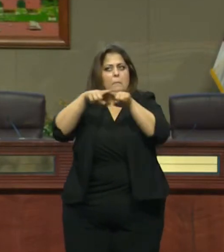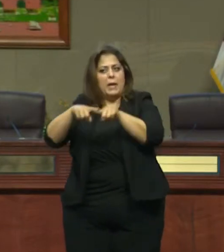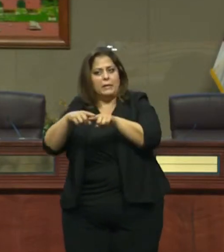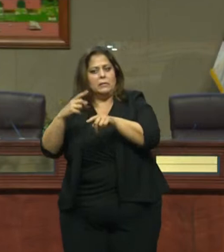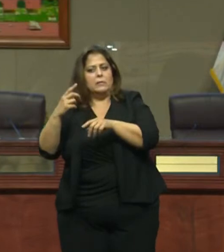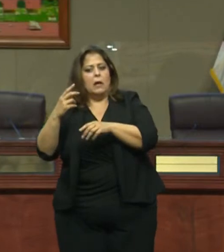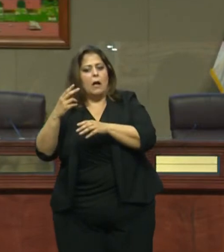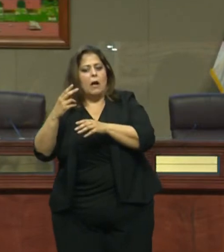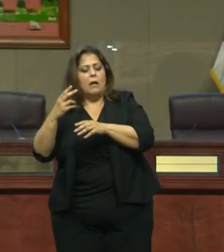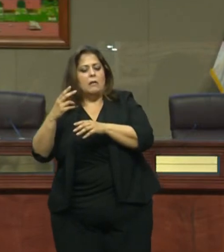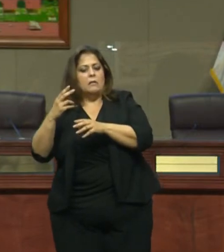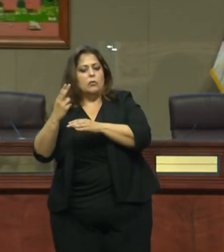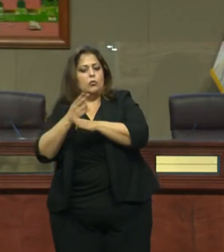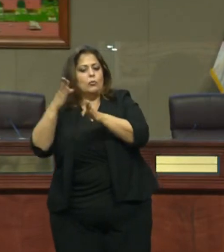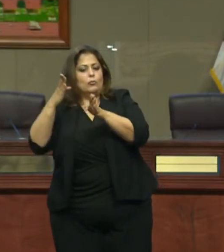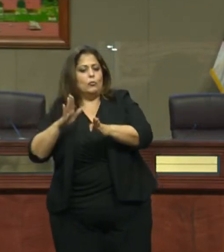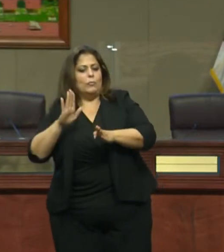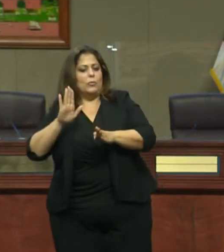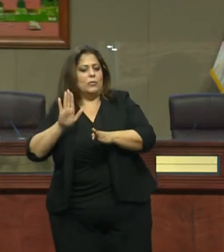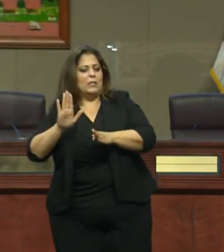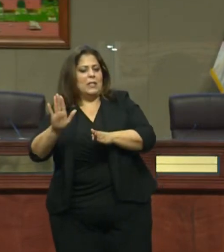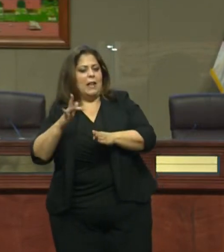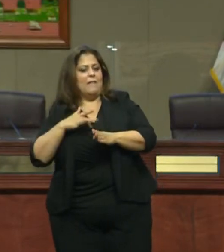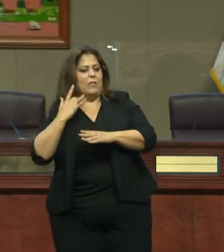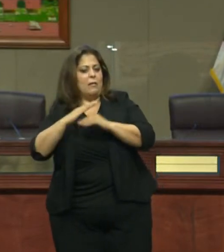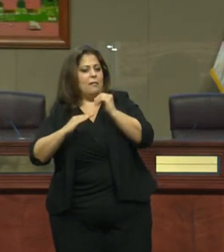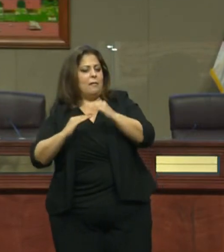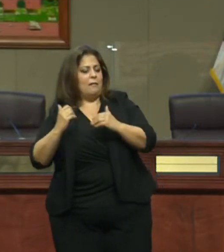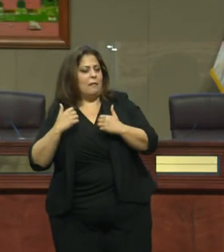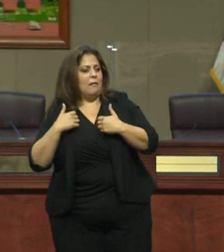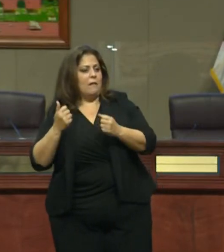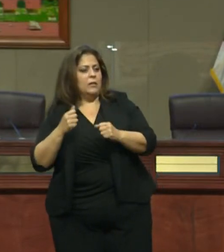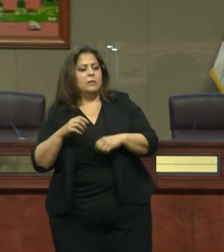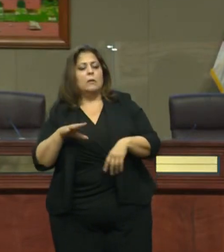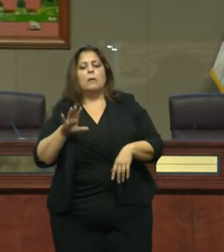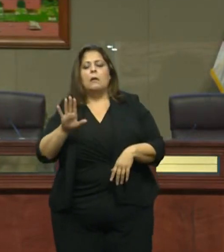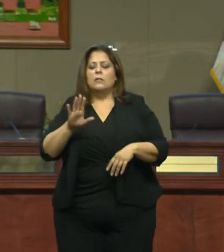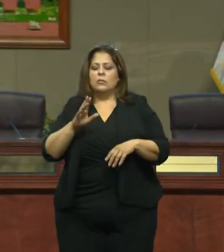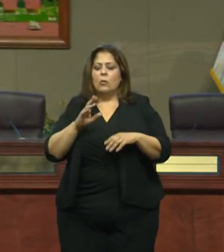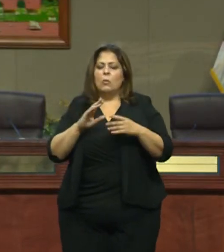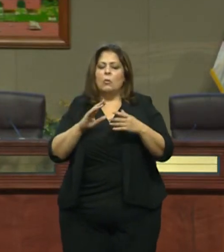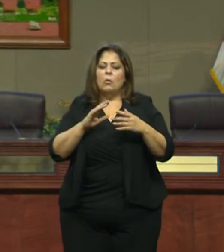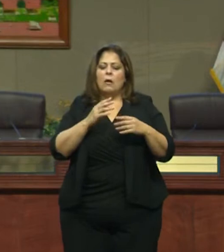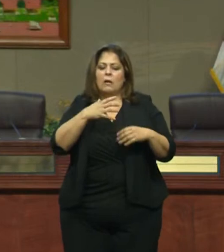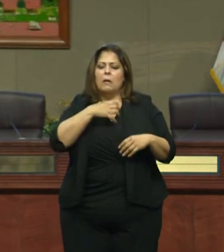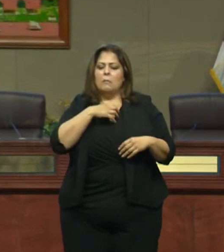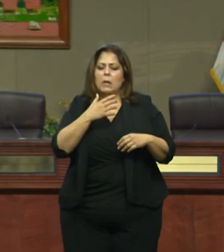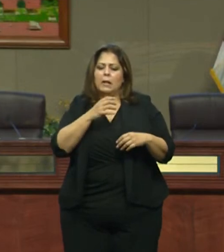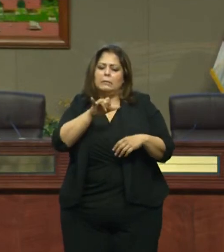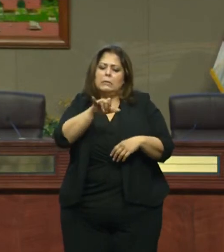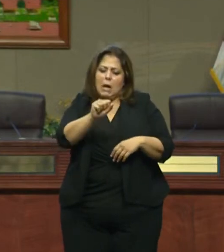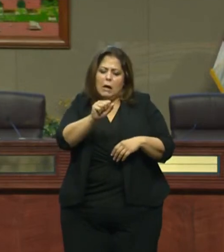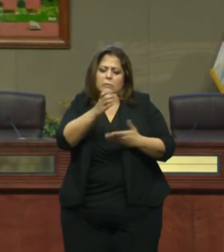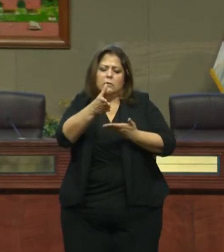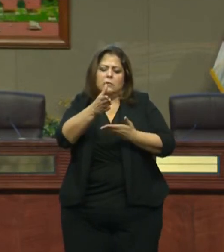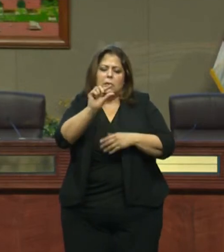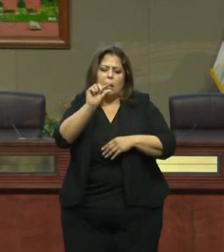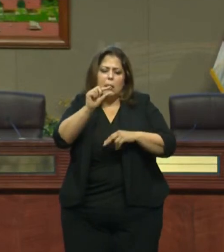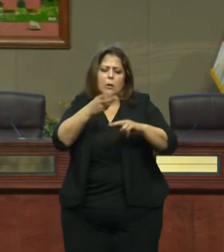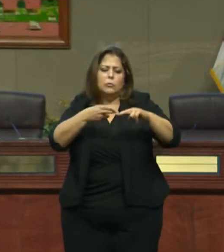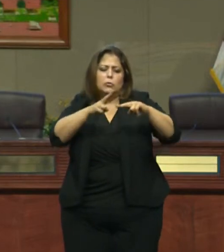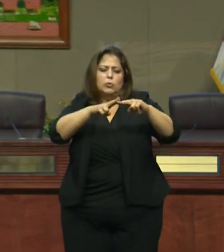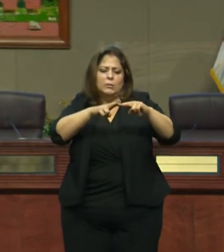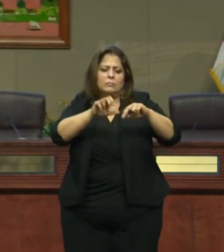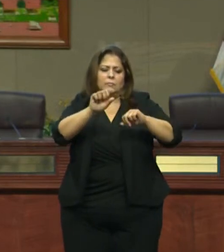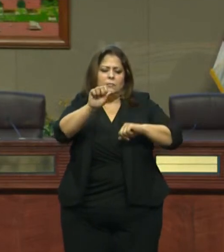consumer confidence. Yes, the numbers have gone up, I think, slightly in that regard. But I'm